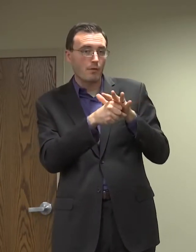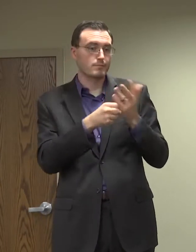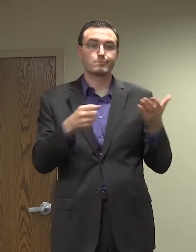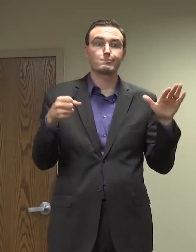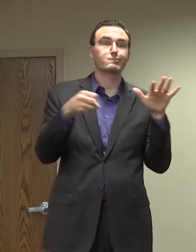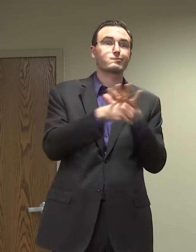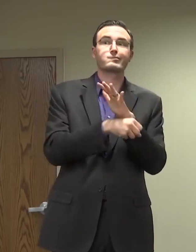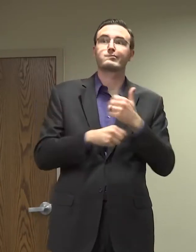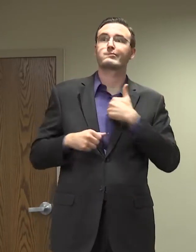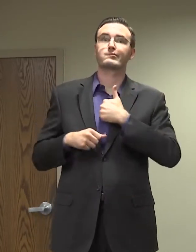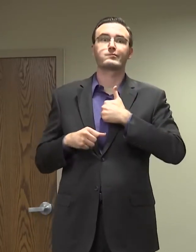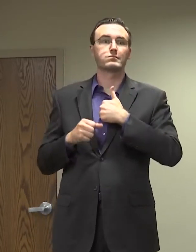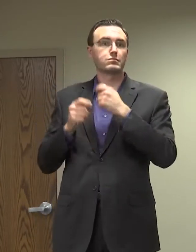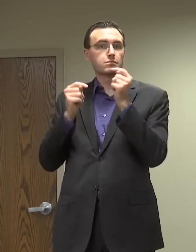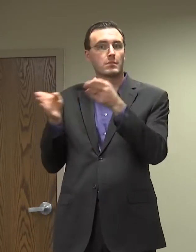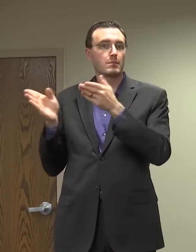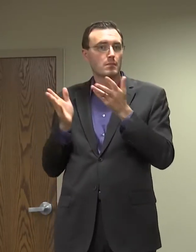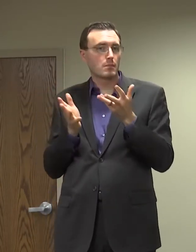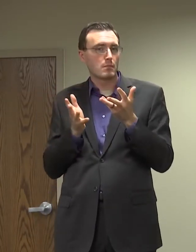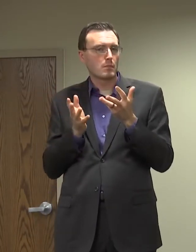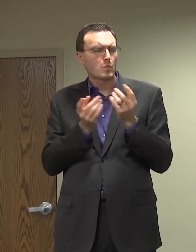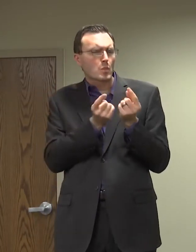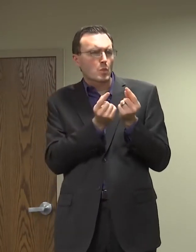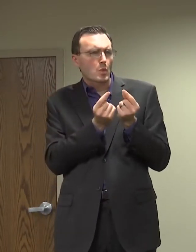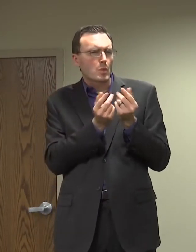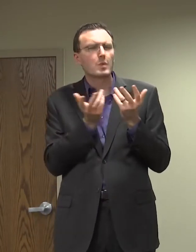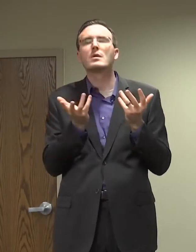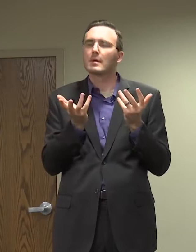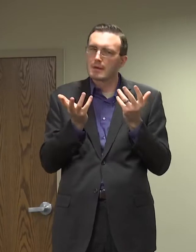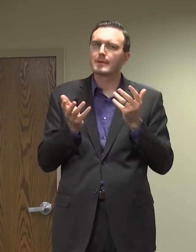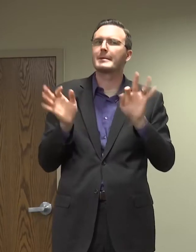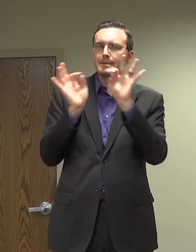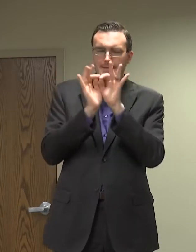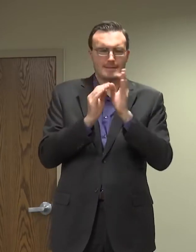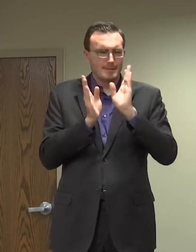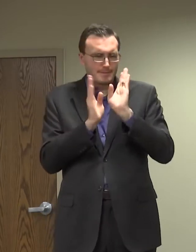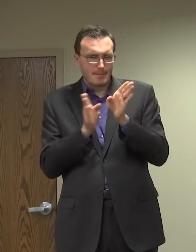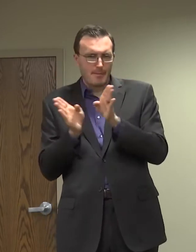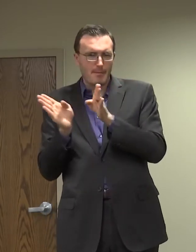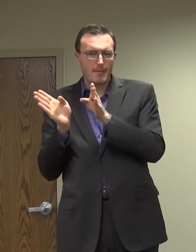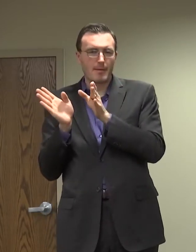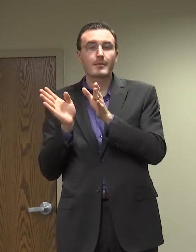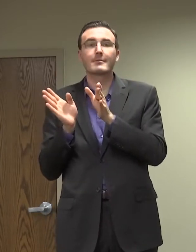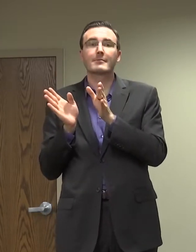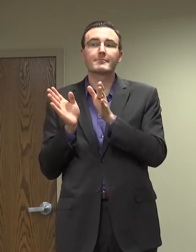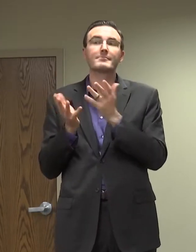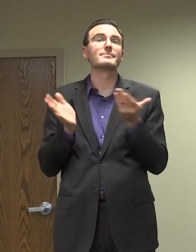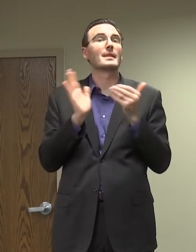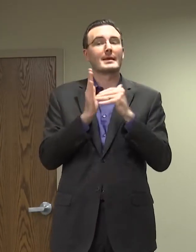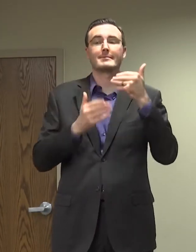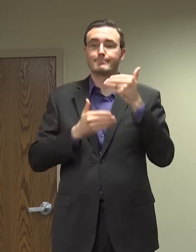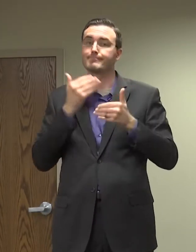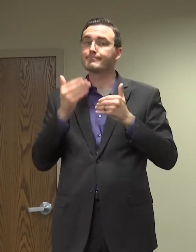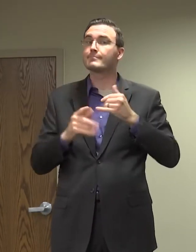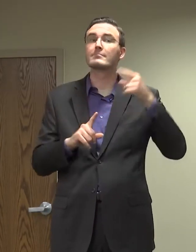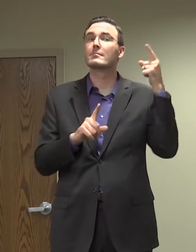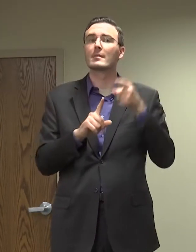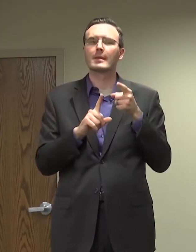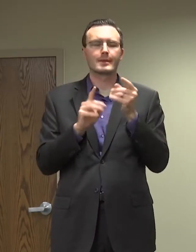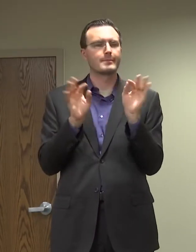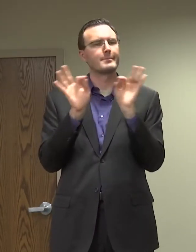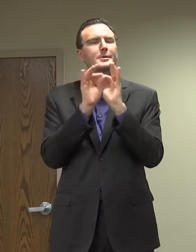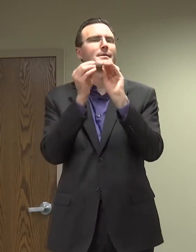admissions related to COVID. But as we go through this, again, we're guided by the metrics. And the